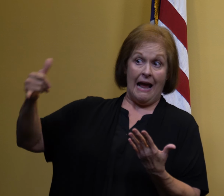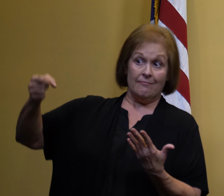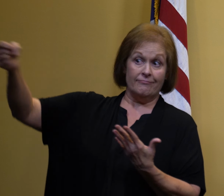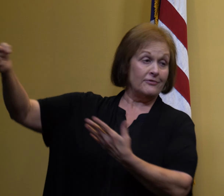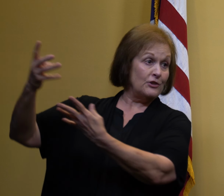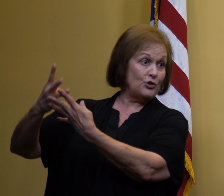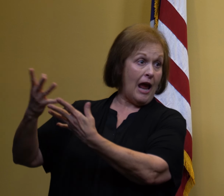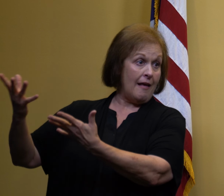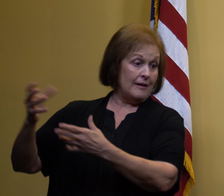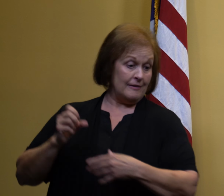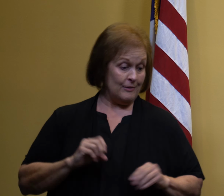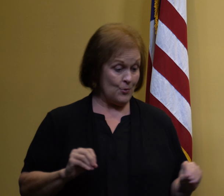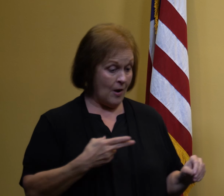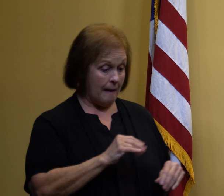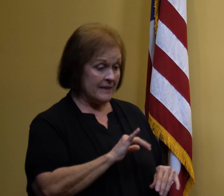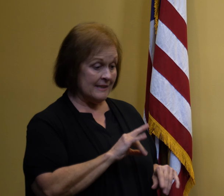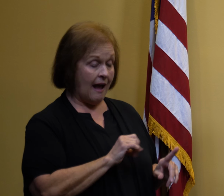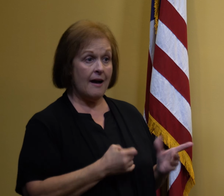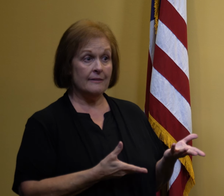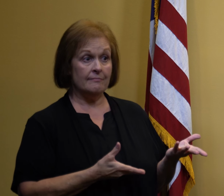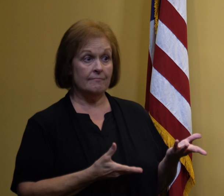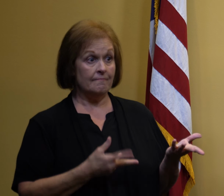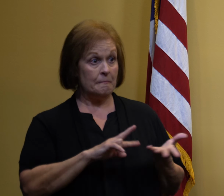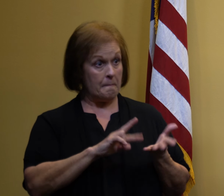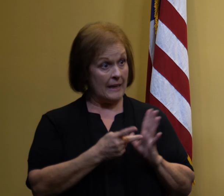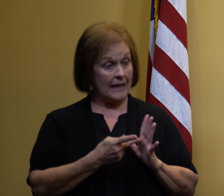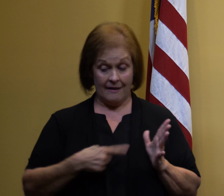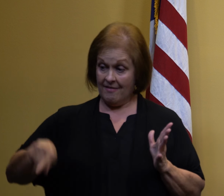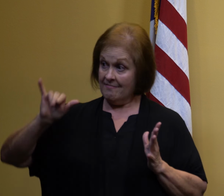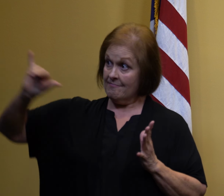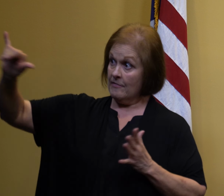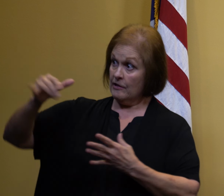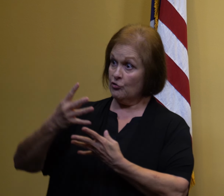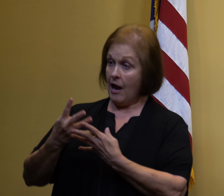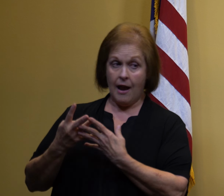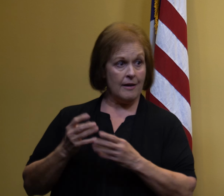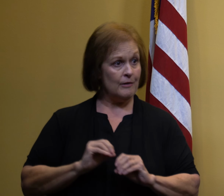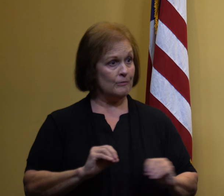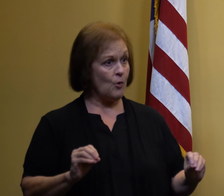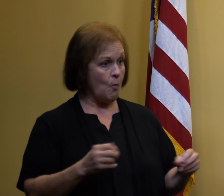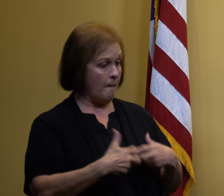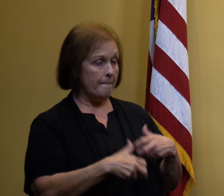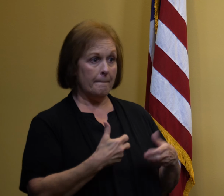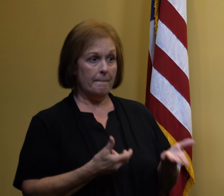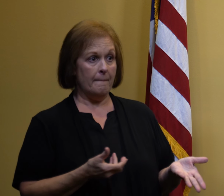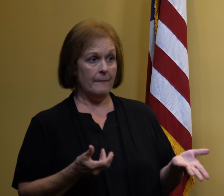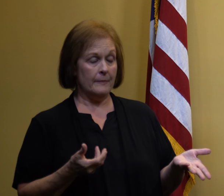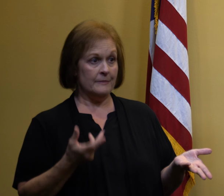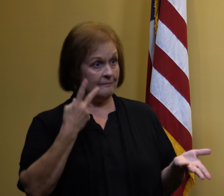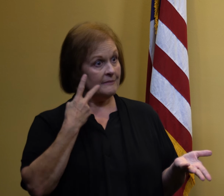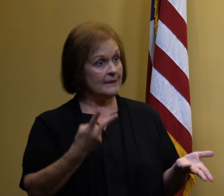committed violent crimes in the city of New Orleans. And when they are off the street and held accountable, we see